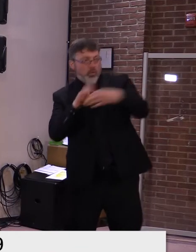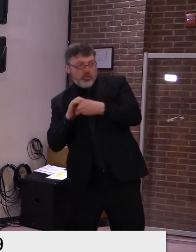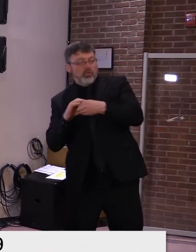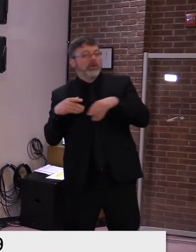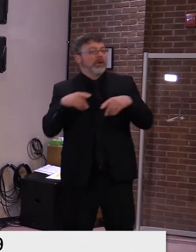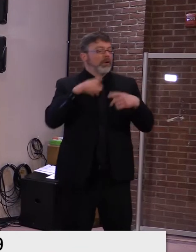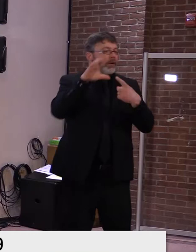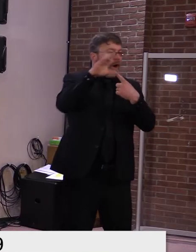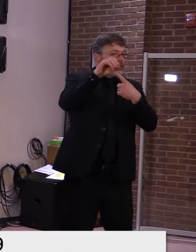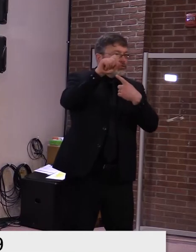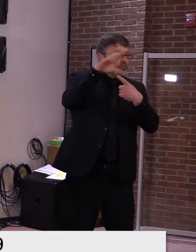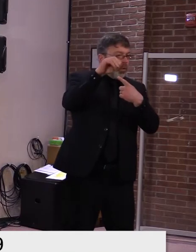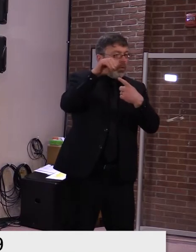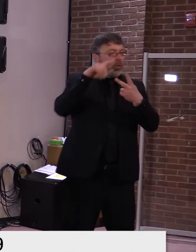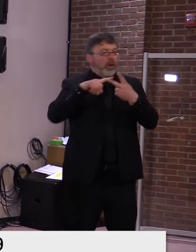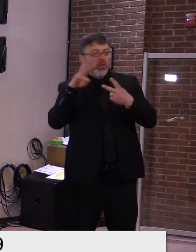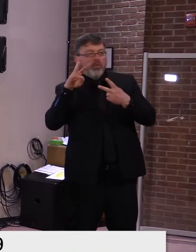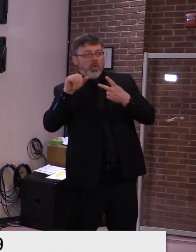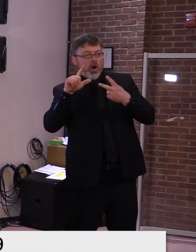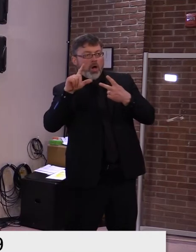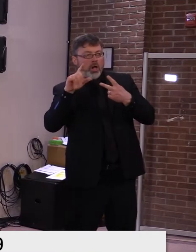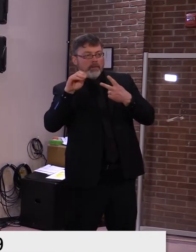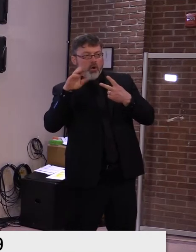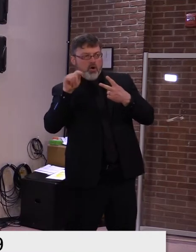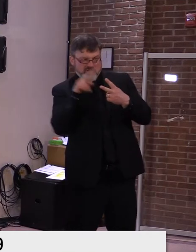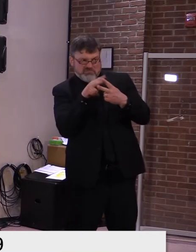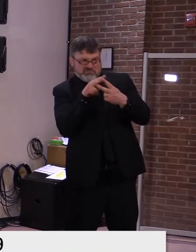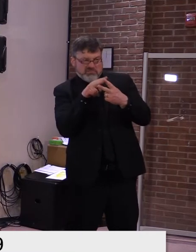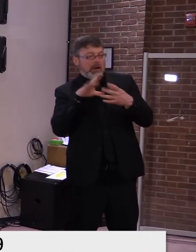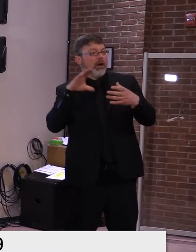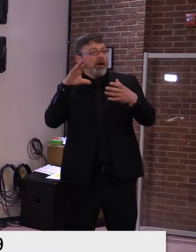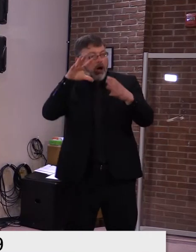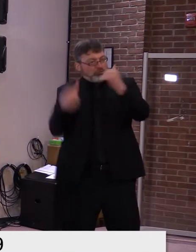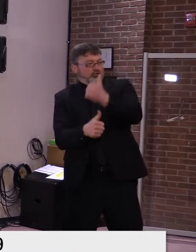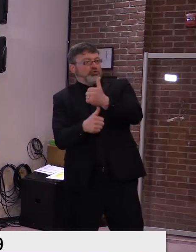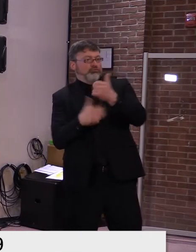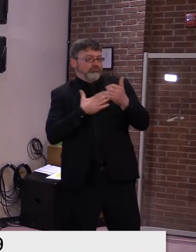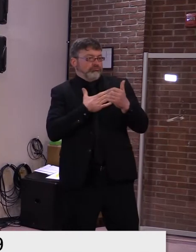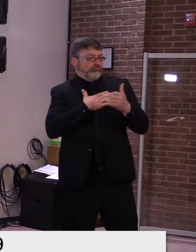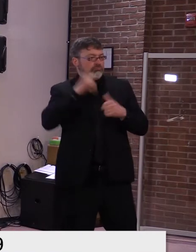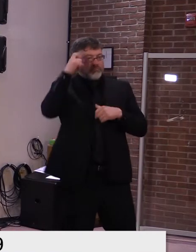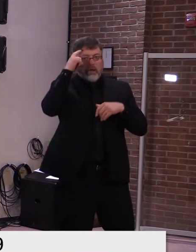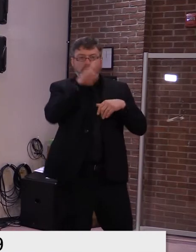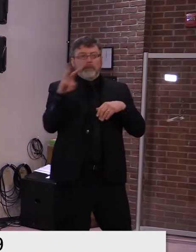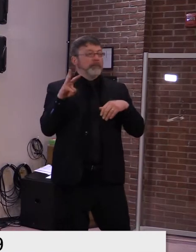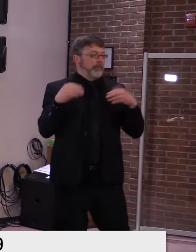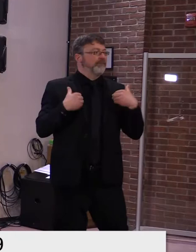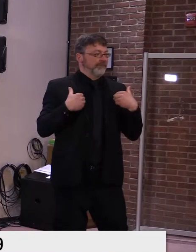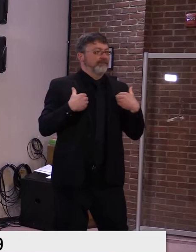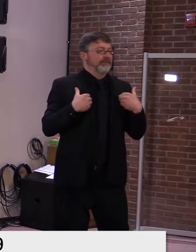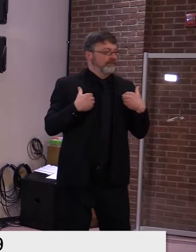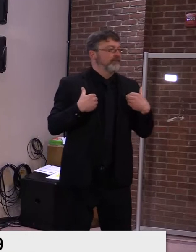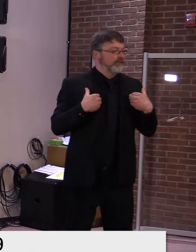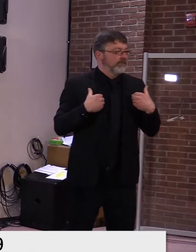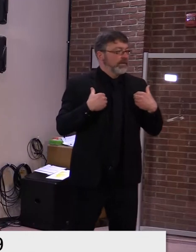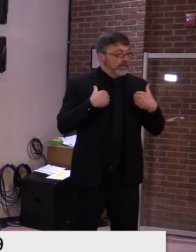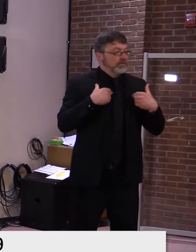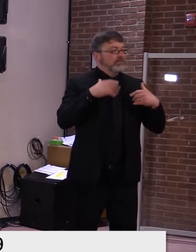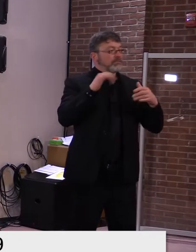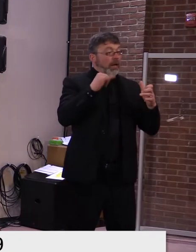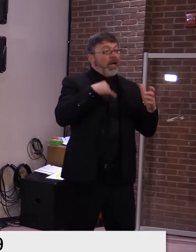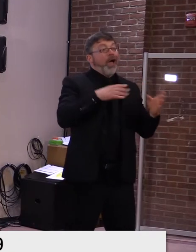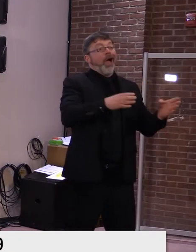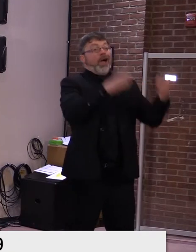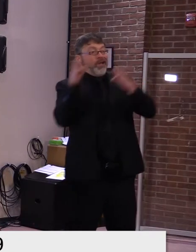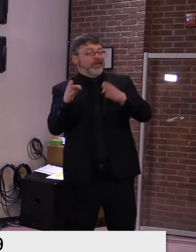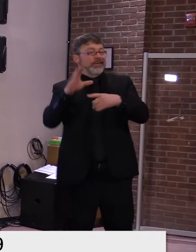healthvermont.gov/myvaccine. If you are unable to sign up online, and we would encourage signing up online, but if you are unable to sign up